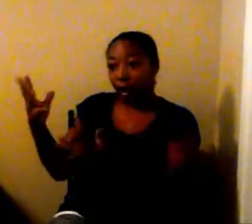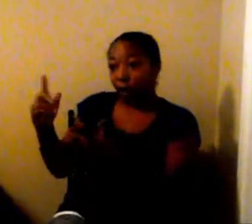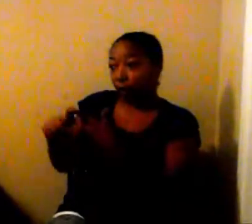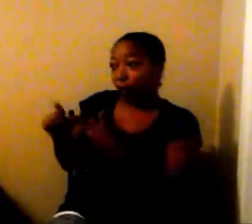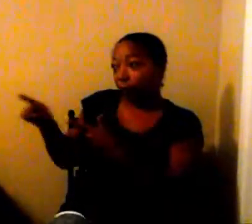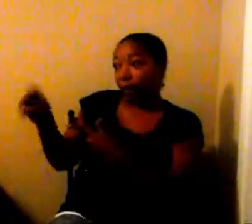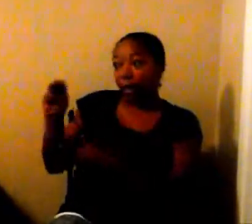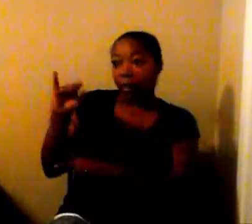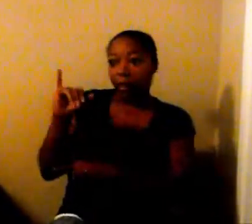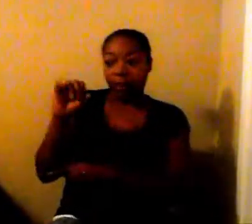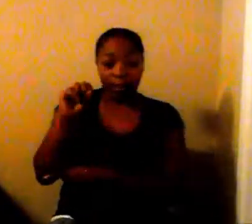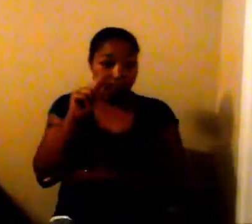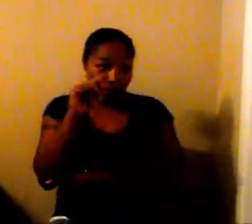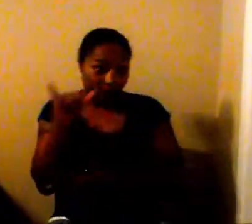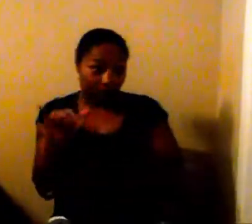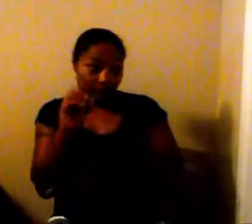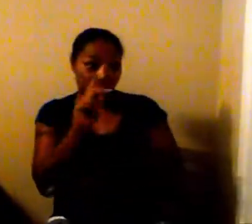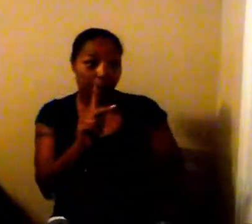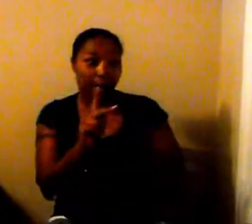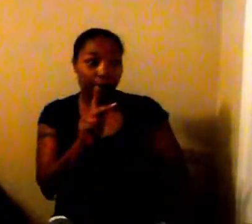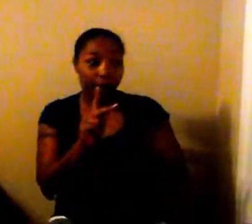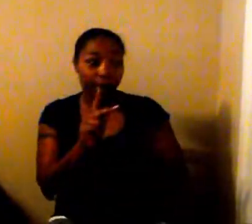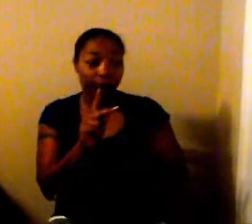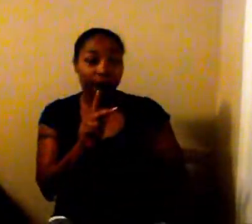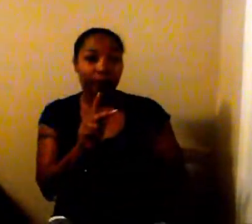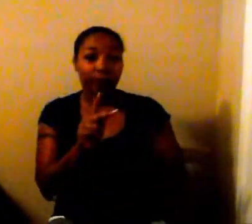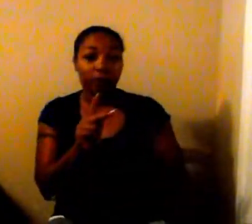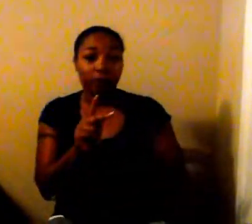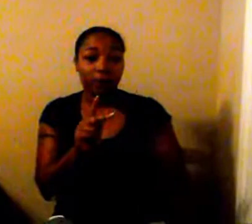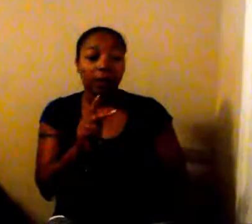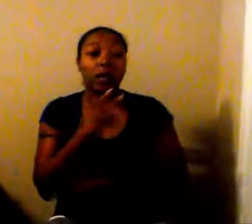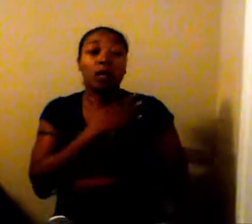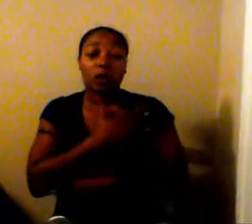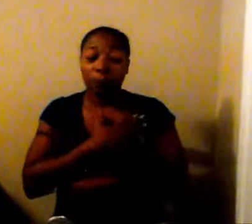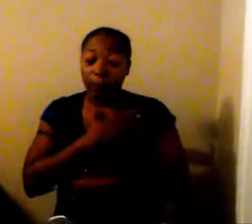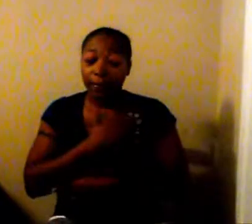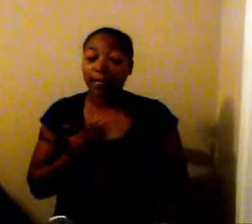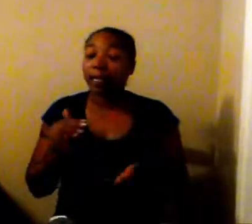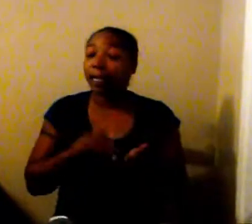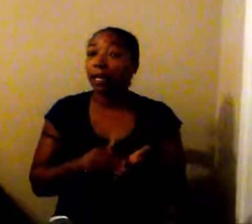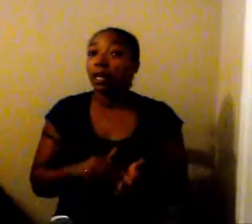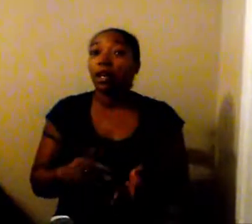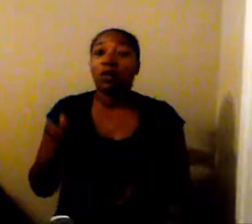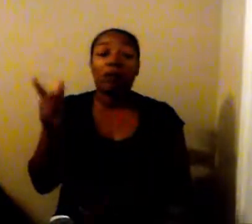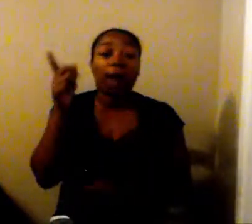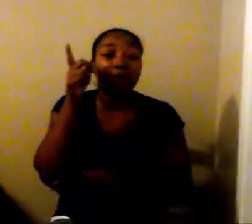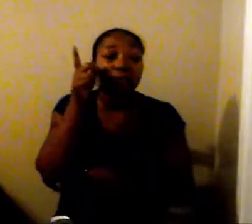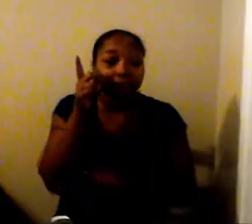information to Misty, okay? So please, again, you have to